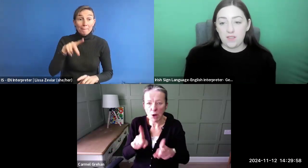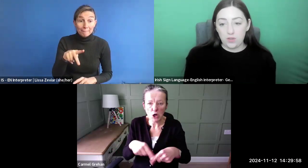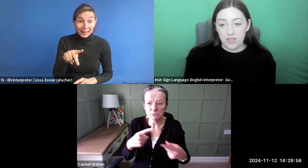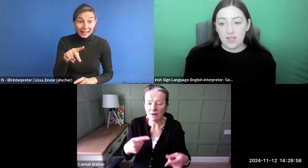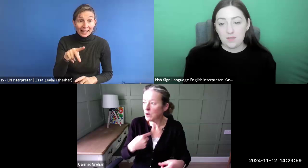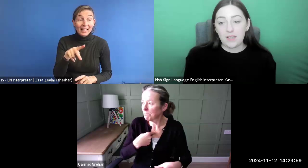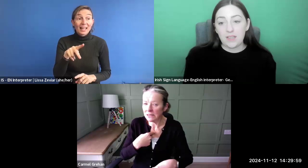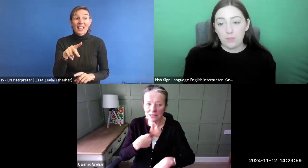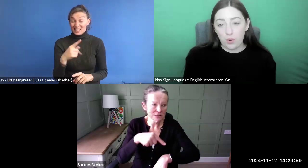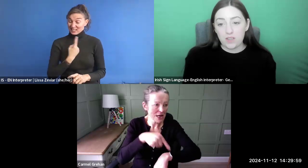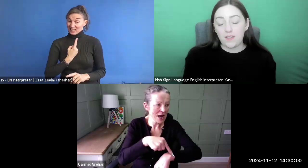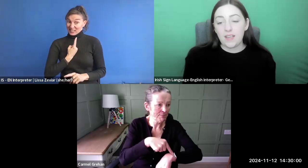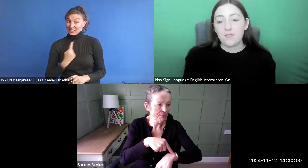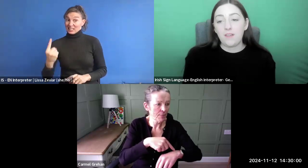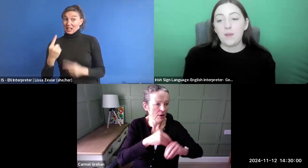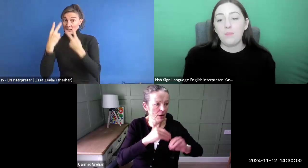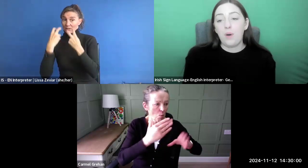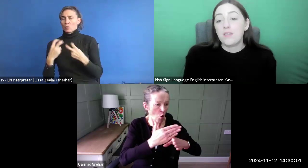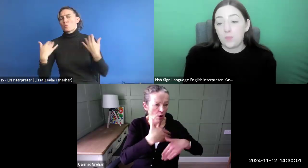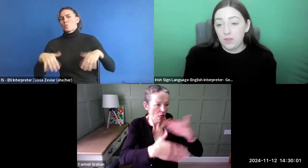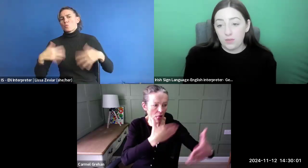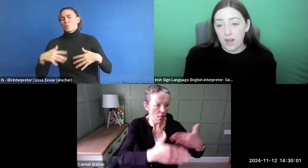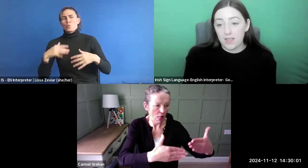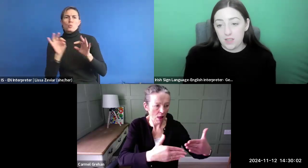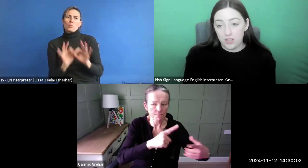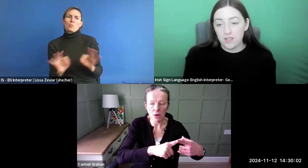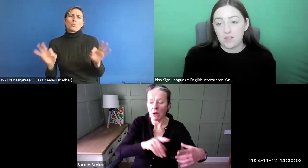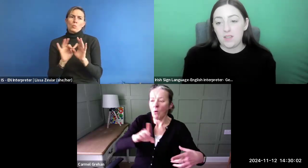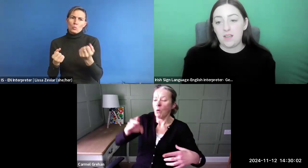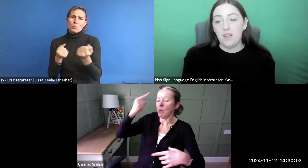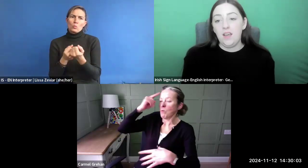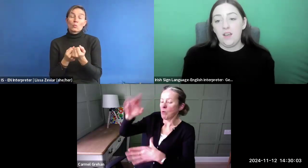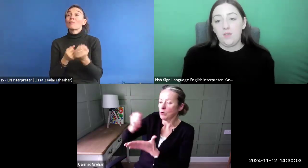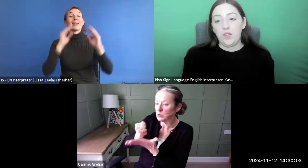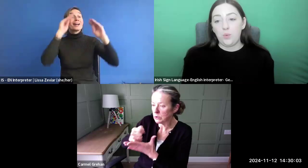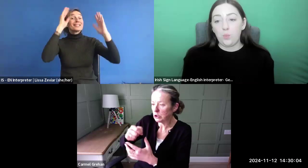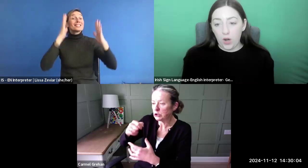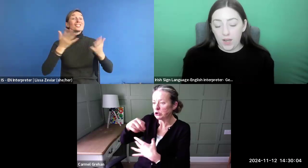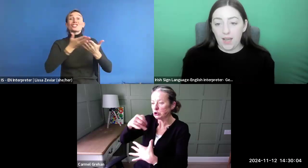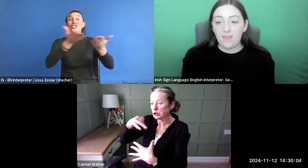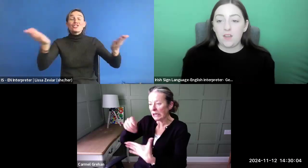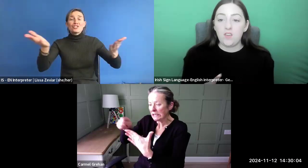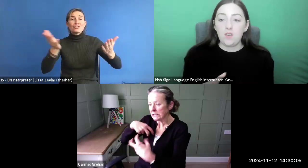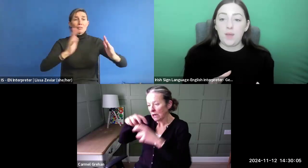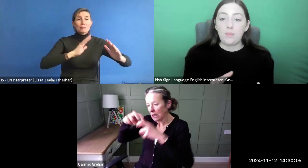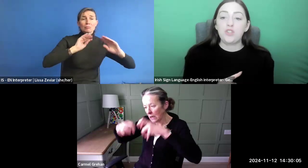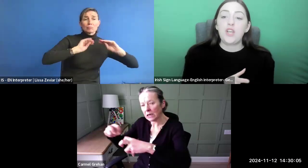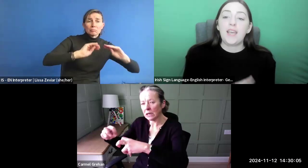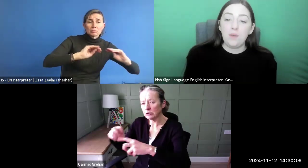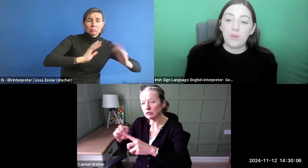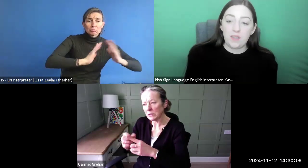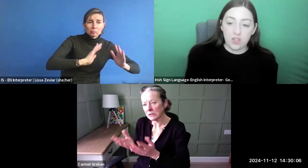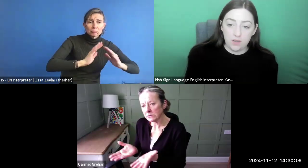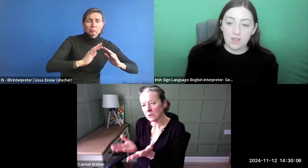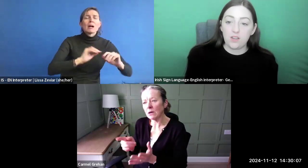doing some self-study is really important. I think it's very impossible for any teachers that, you know, we're working and then to be able to